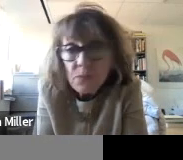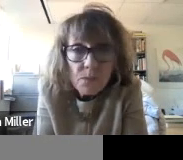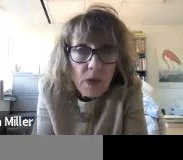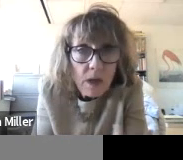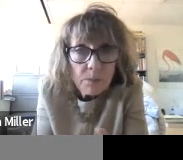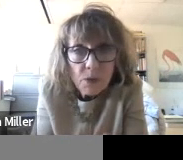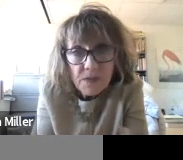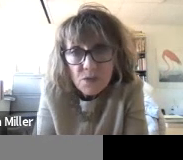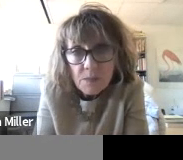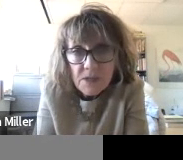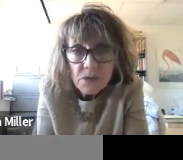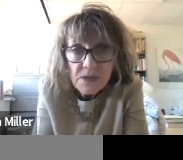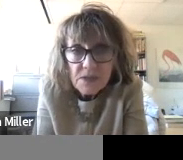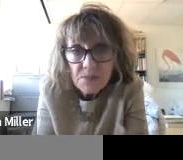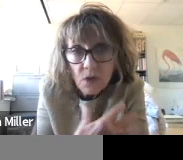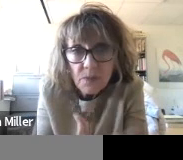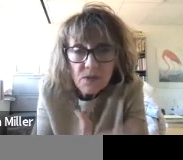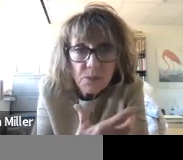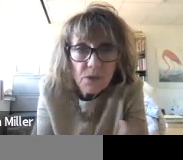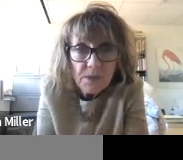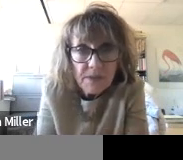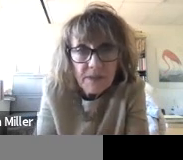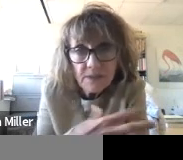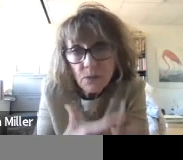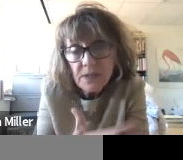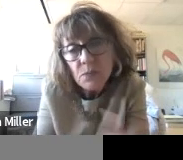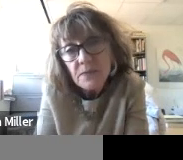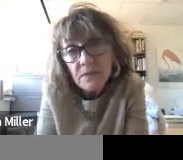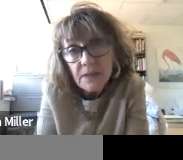also both disrupt, as Julie's just talked about so beautifully,